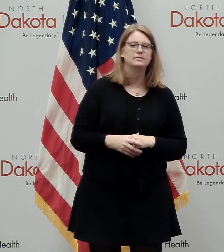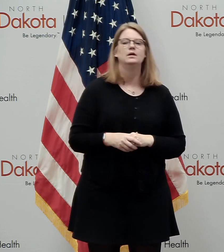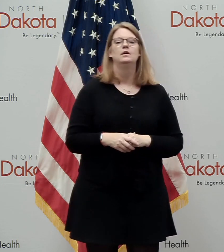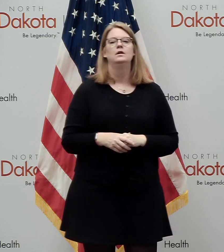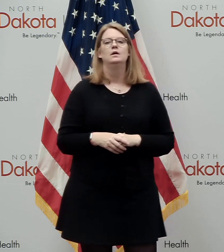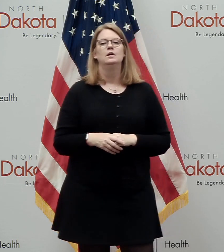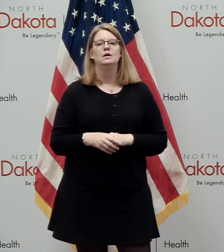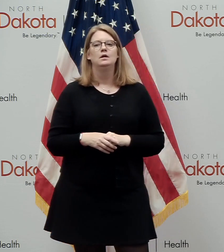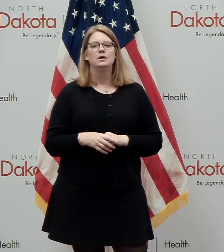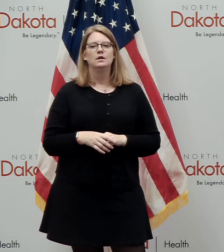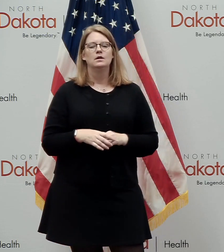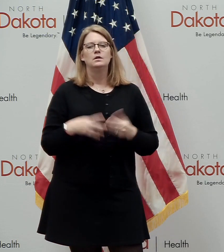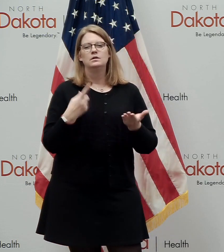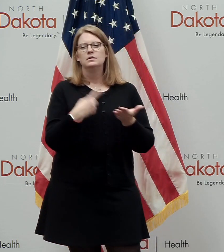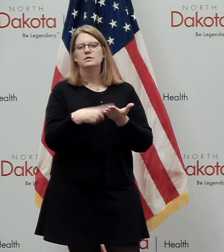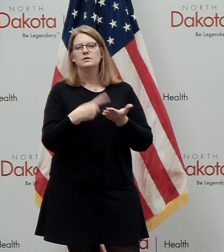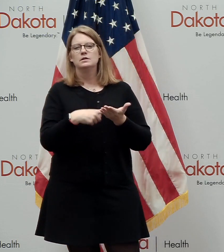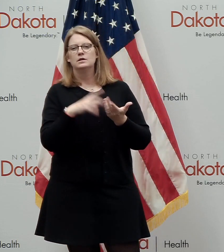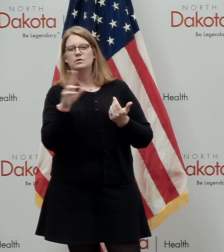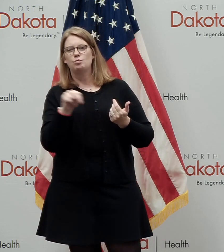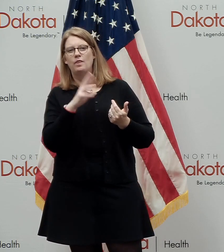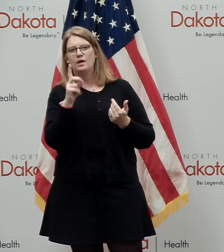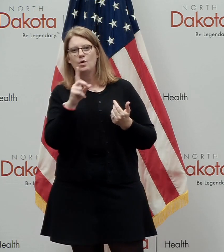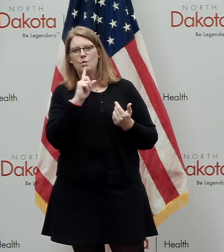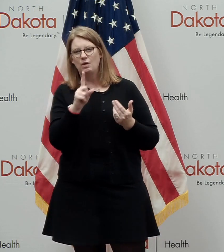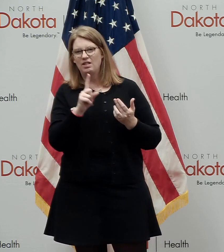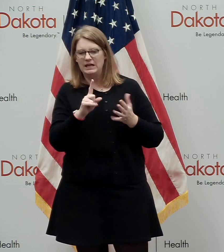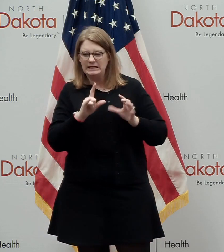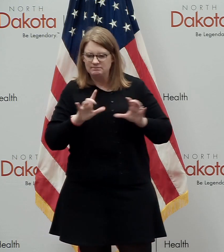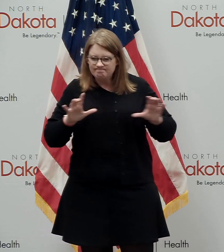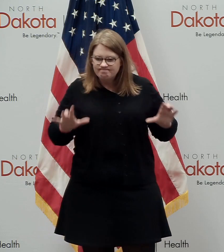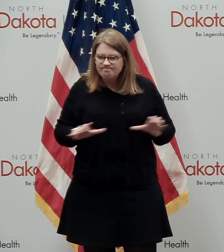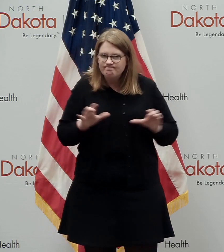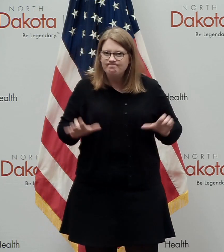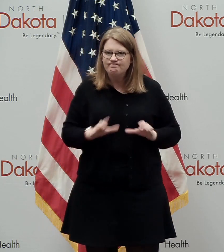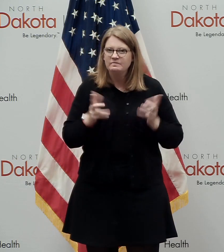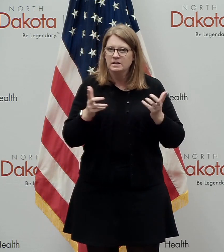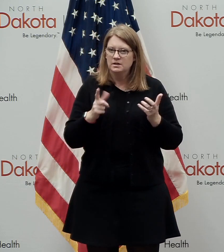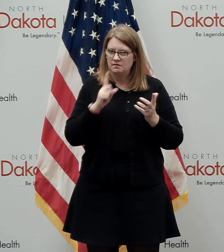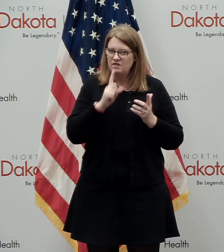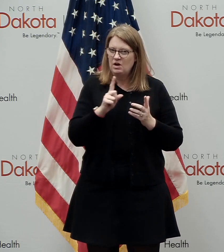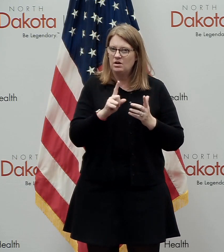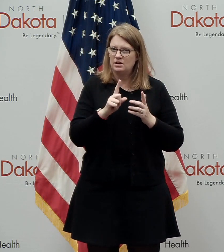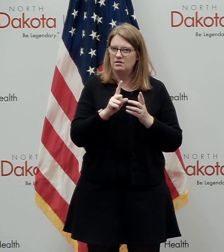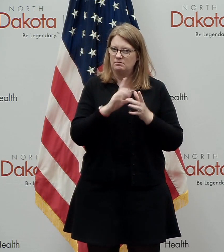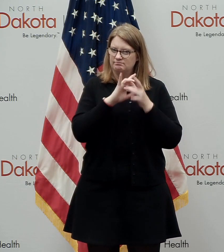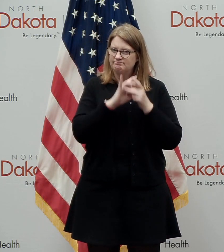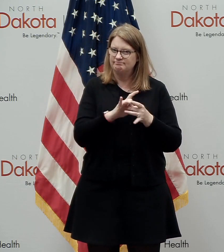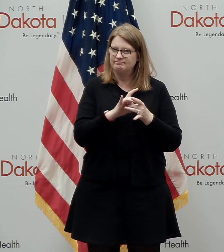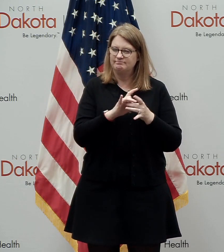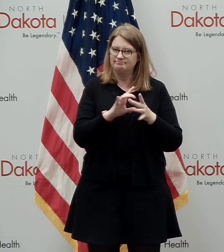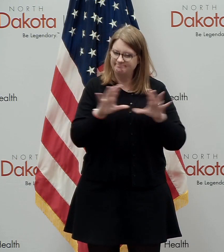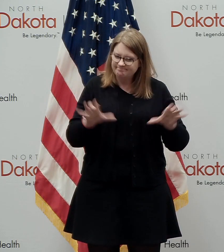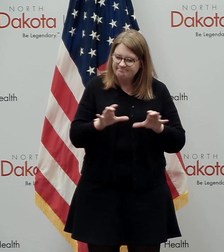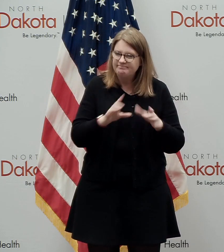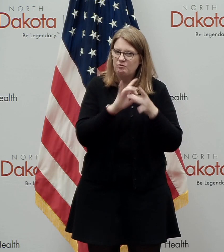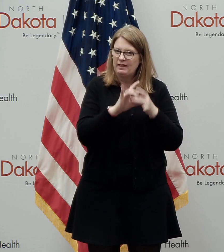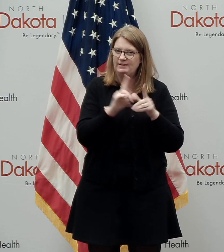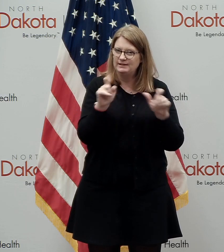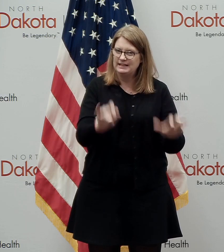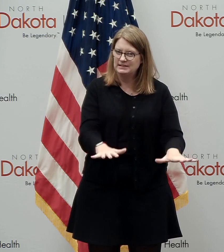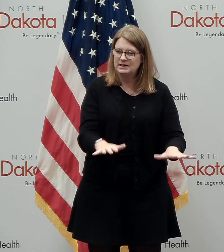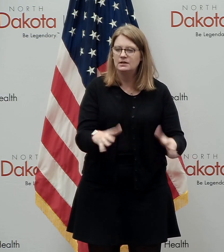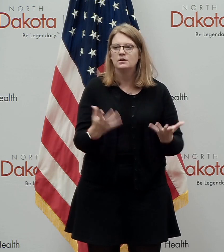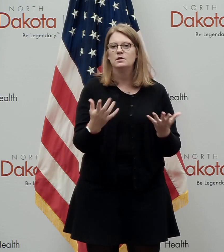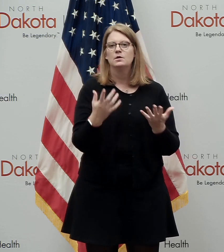We've talked about before that North Dakota has a robust approach to testing, and one of the reasons why we have this robust approach is that we